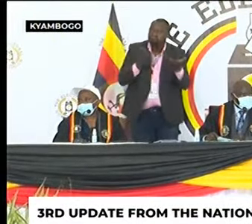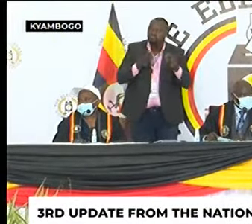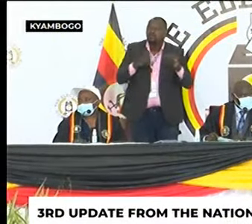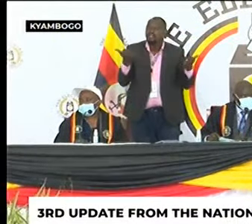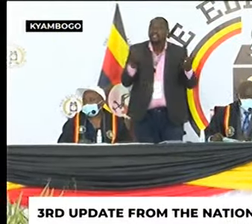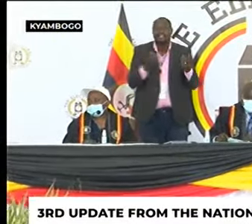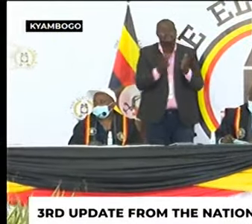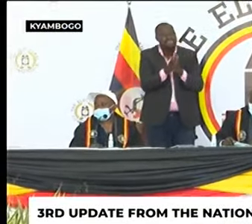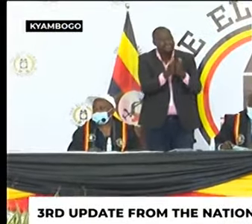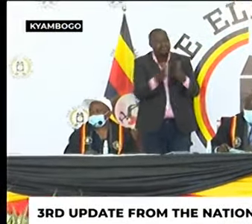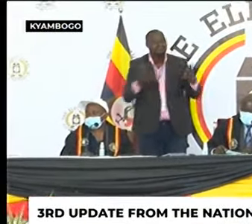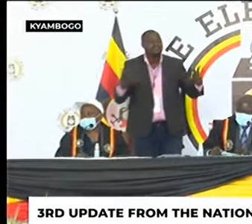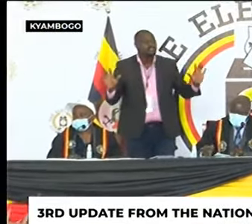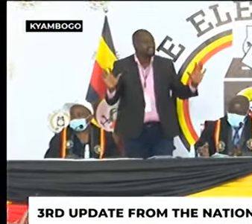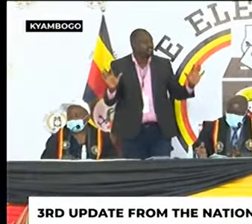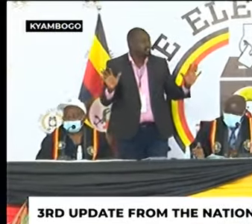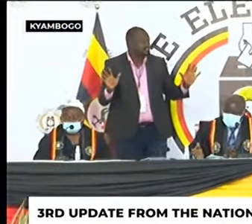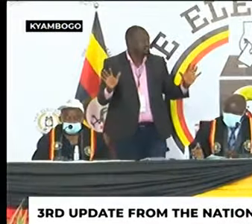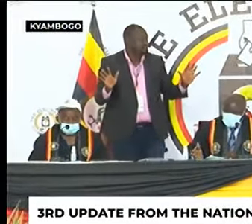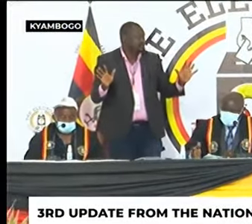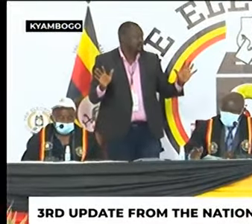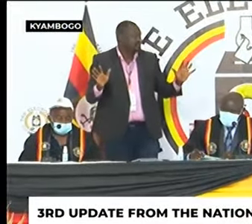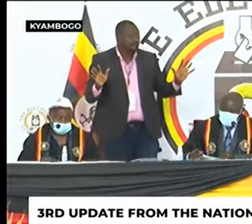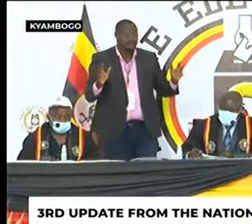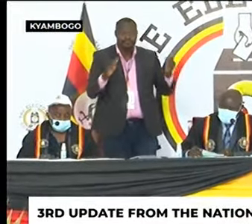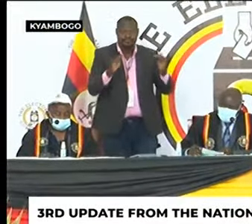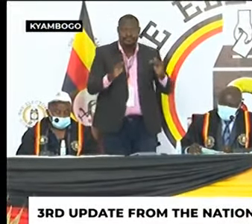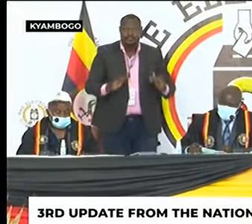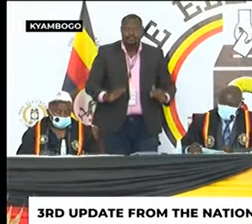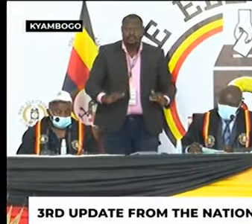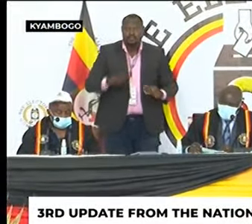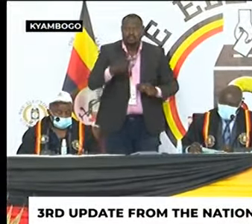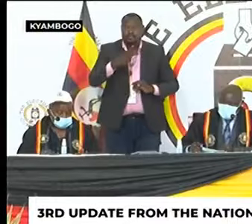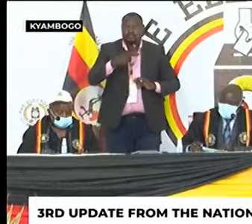as much. And therefore, and secondly,